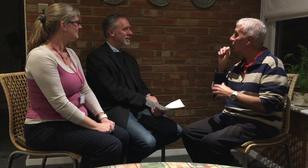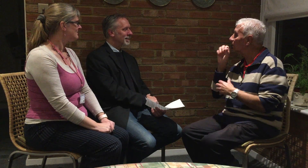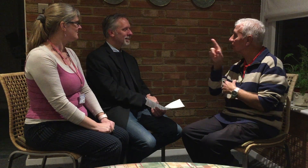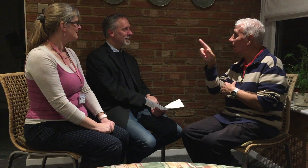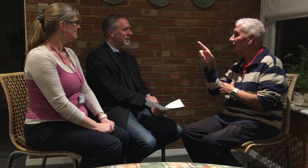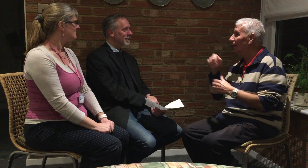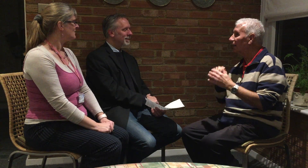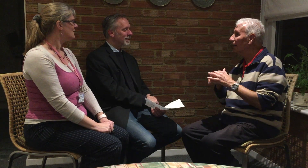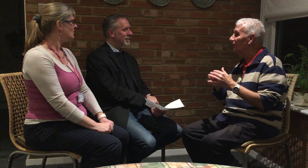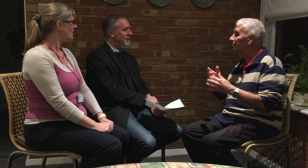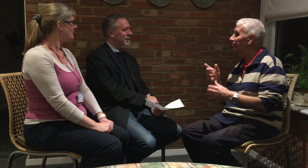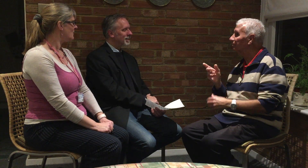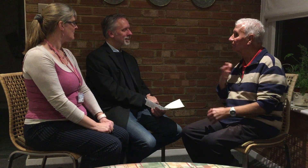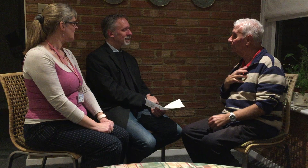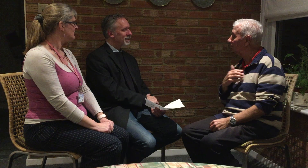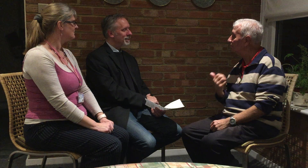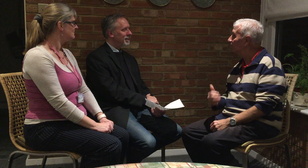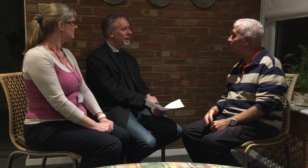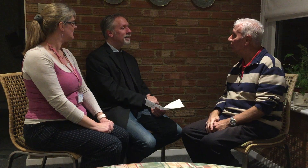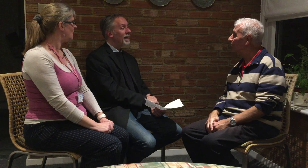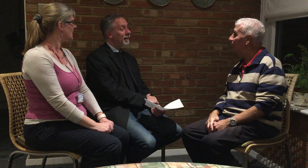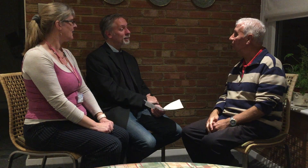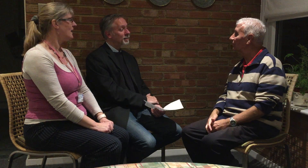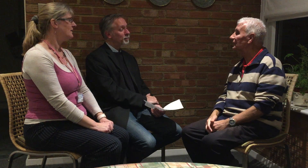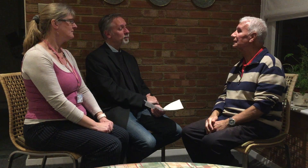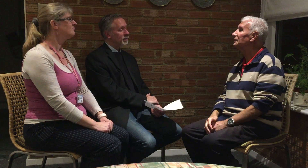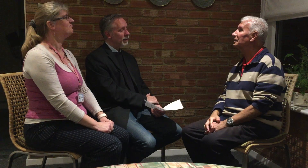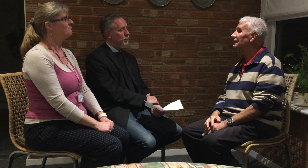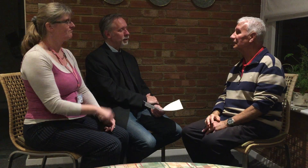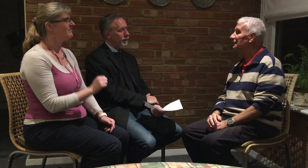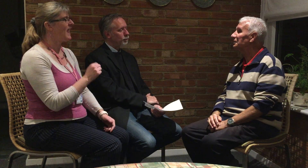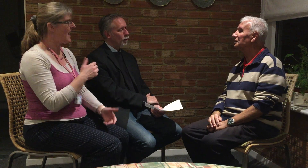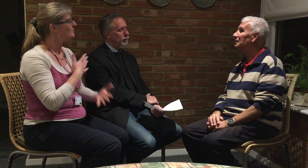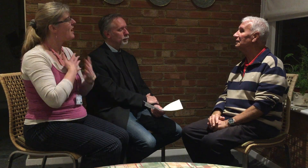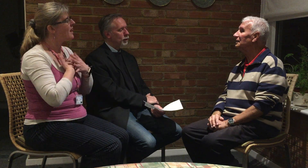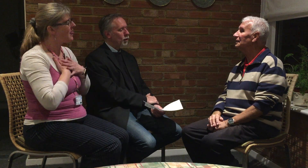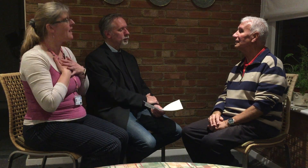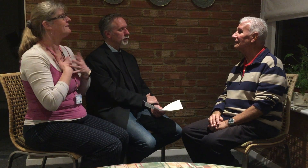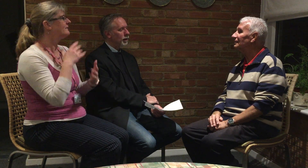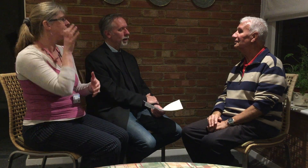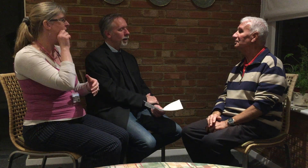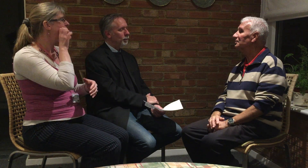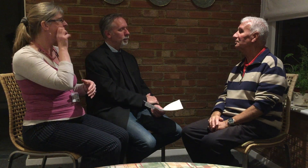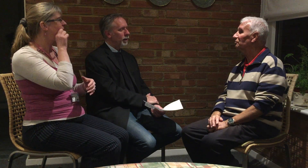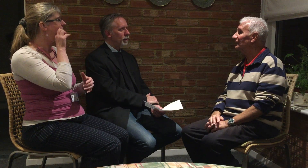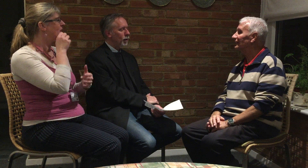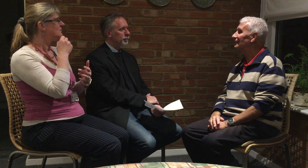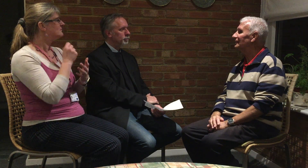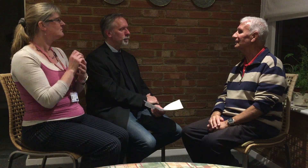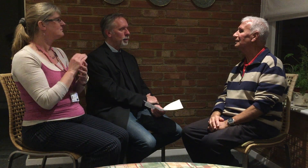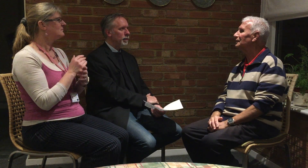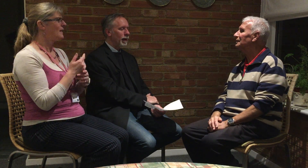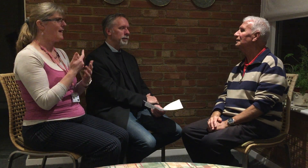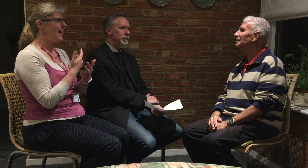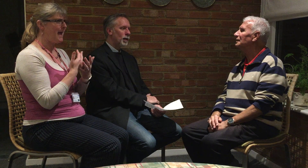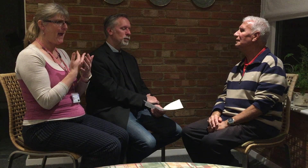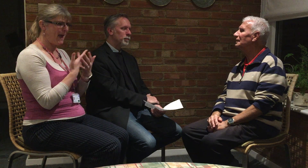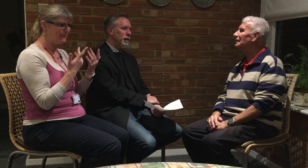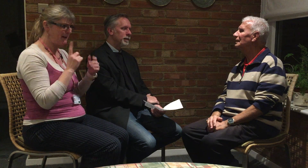Do you like Florida? You like it there? Yes, we like Florida a lot. I can't remember how many times we've been